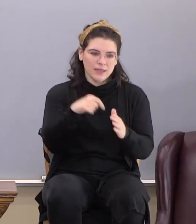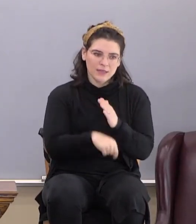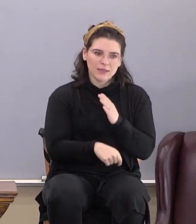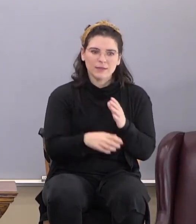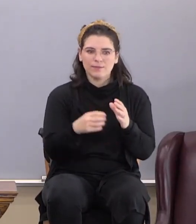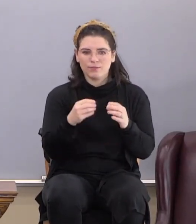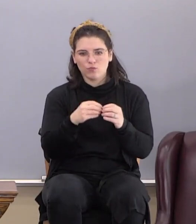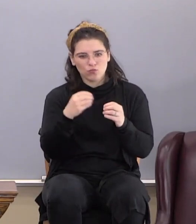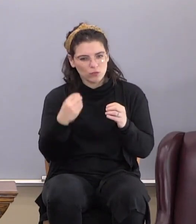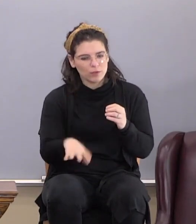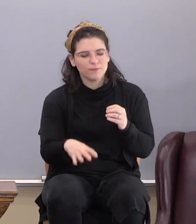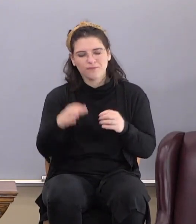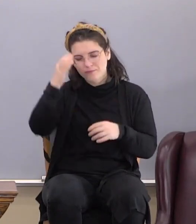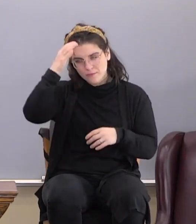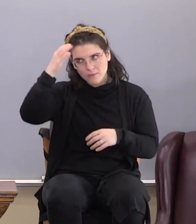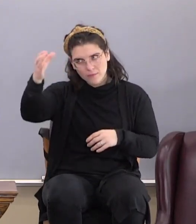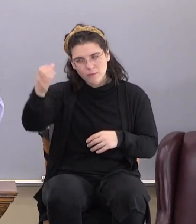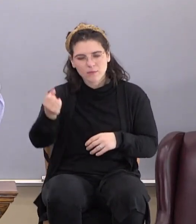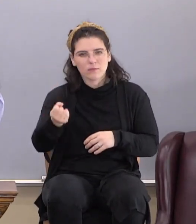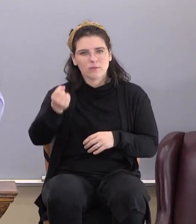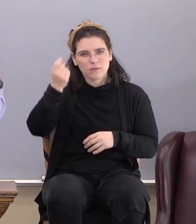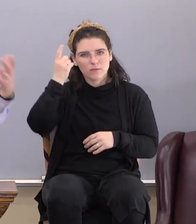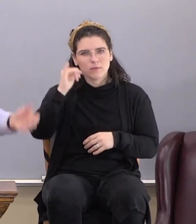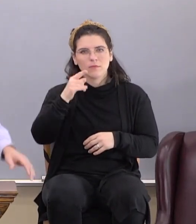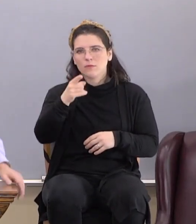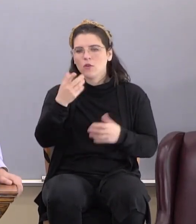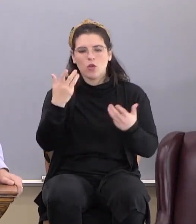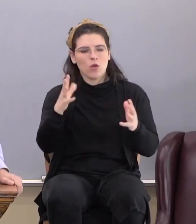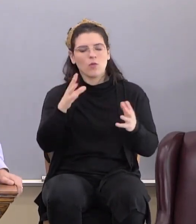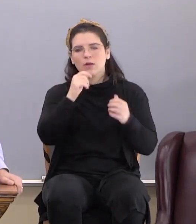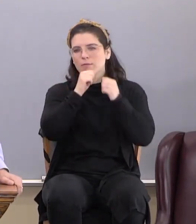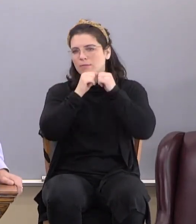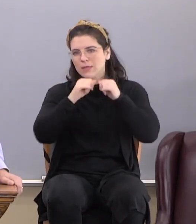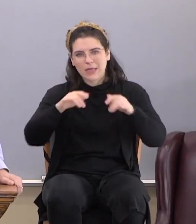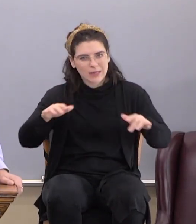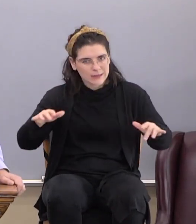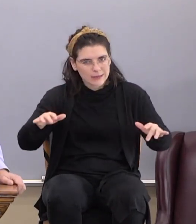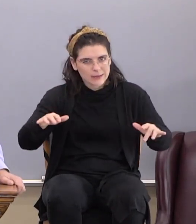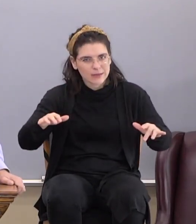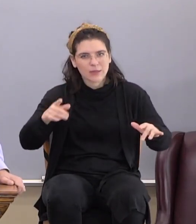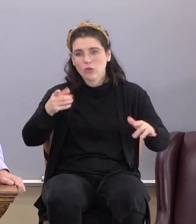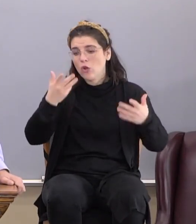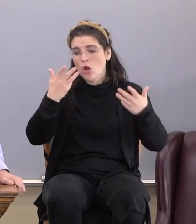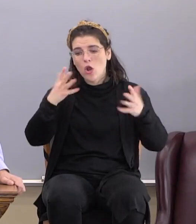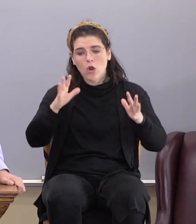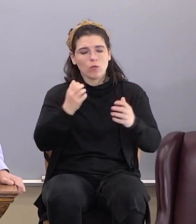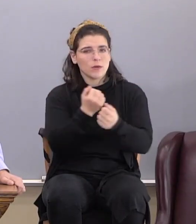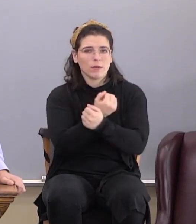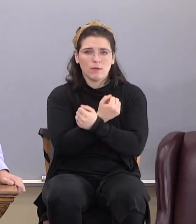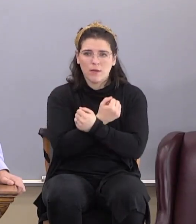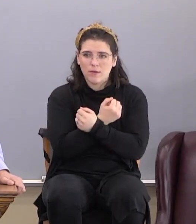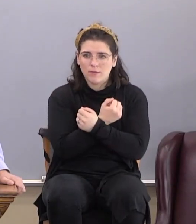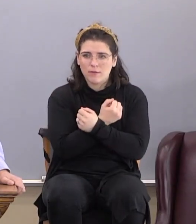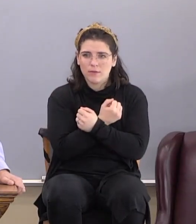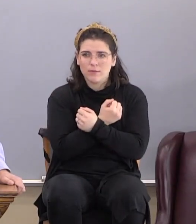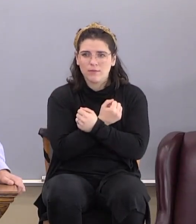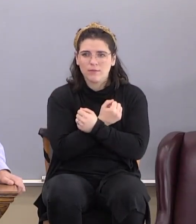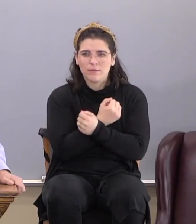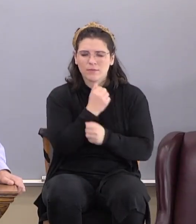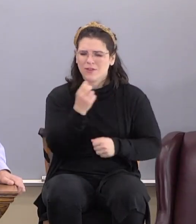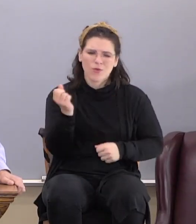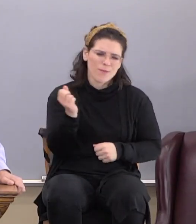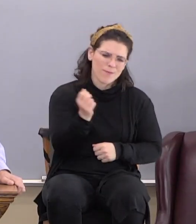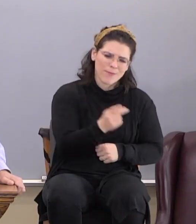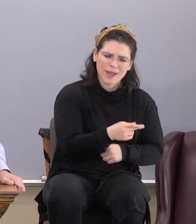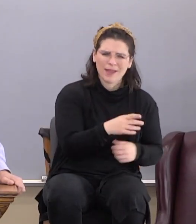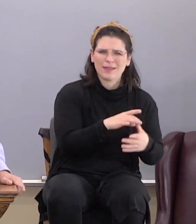rich, comprehensive understanding that you're already blessed, you're already loved, and don't go back